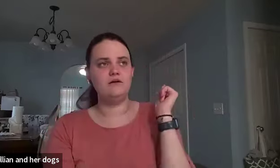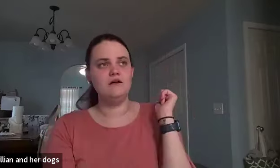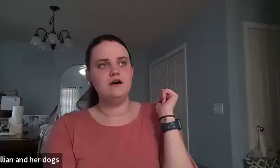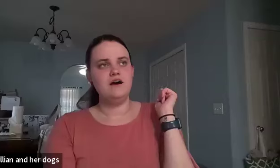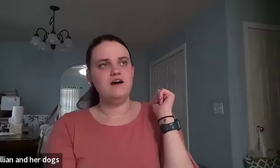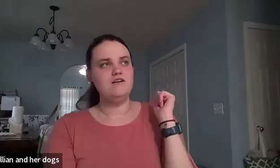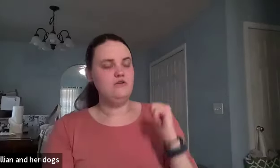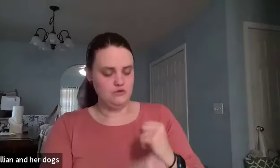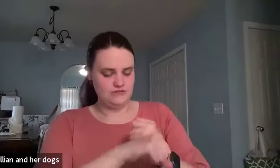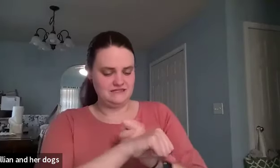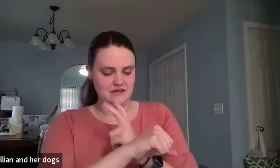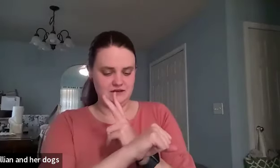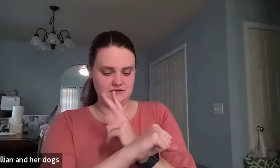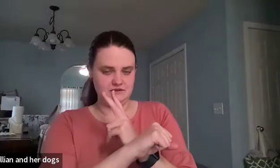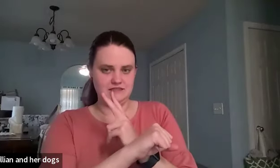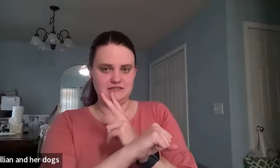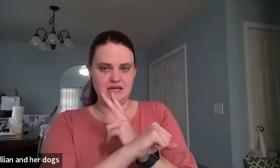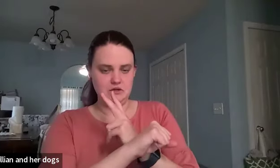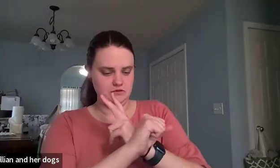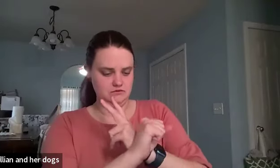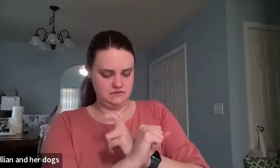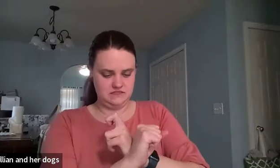Snail. Oh, it's like snail.